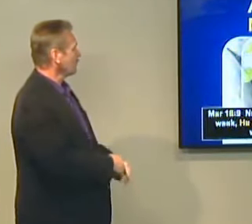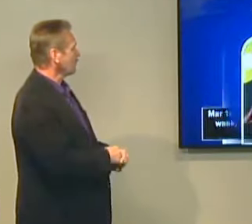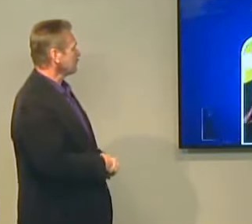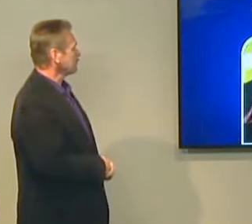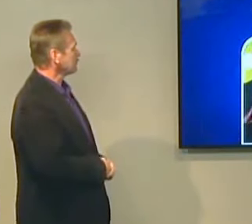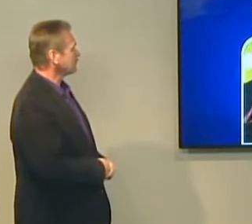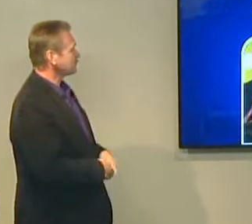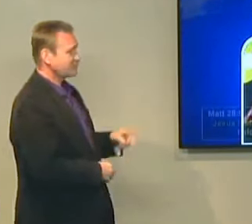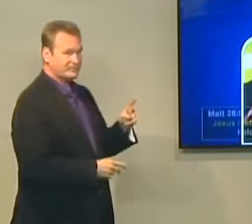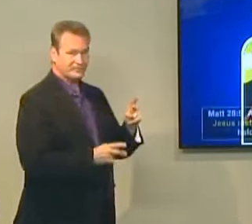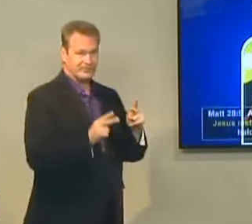that Jesus appeared to.